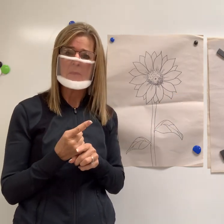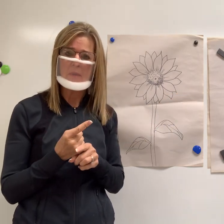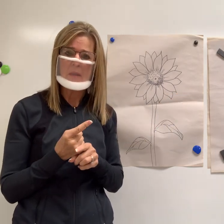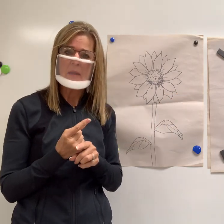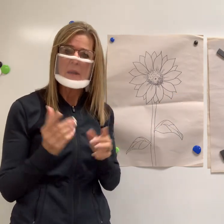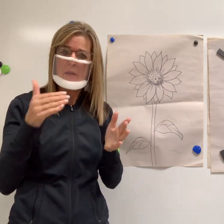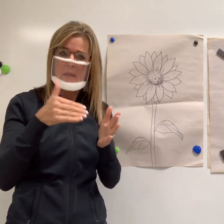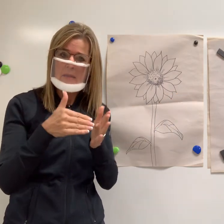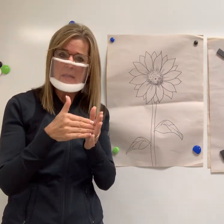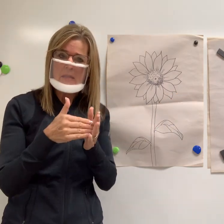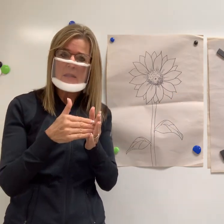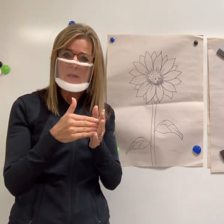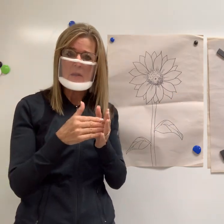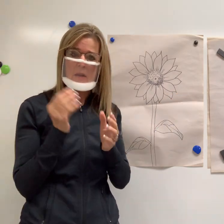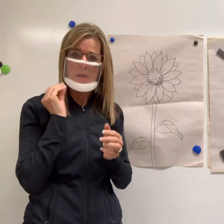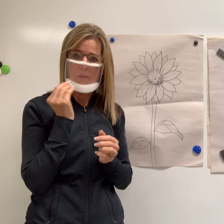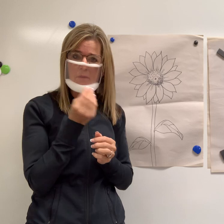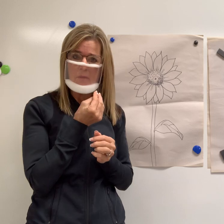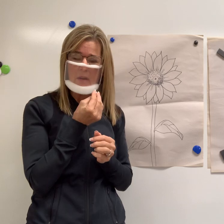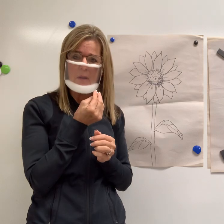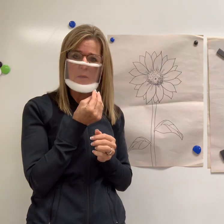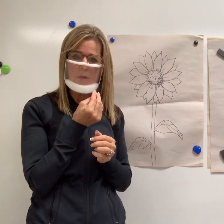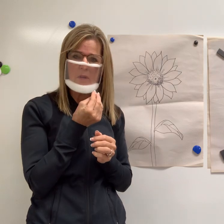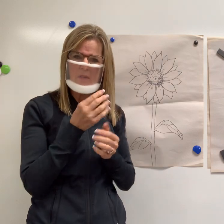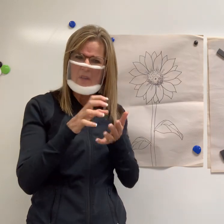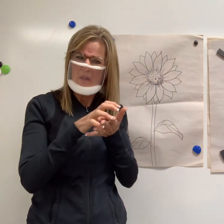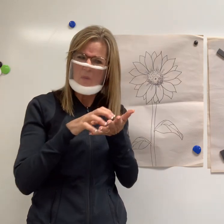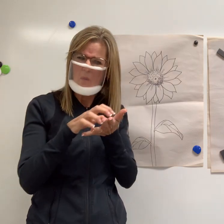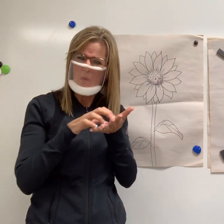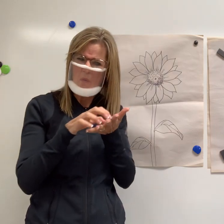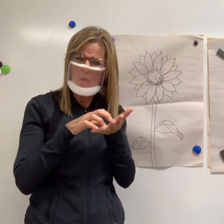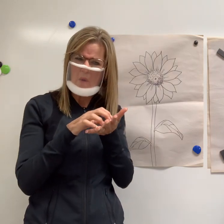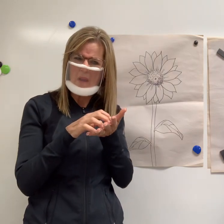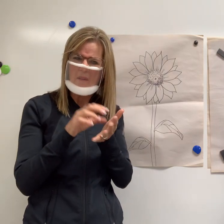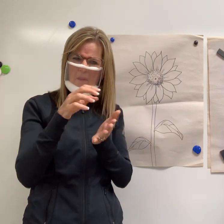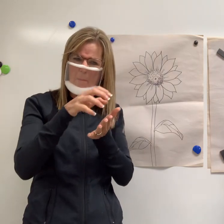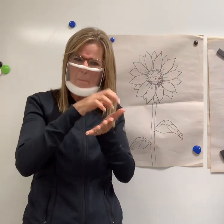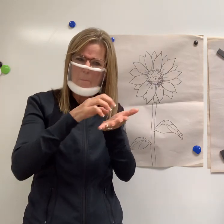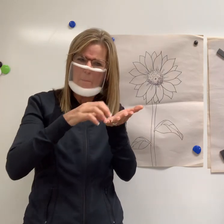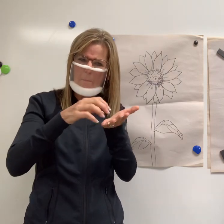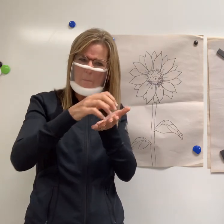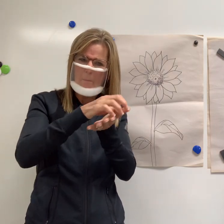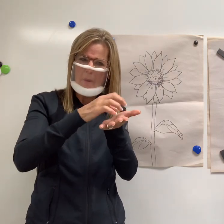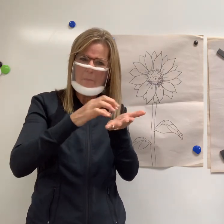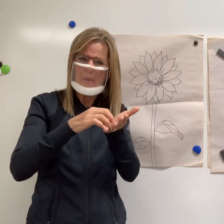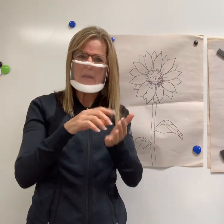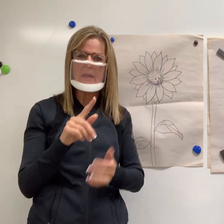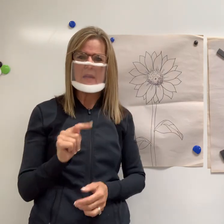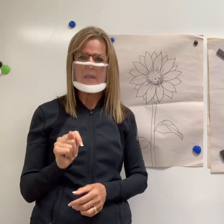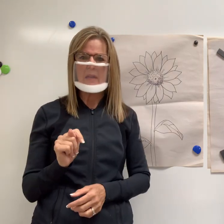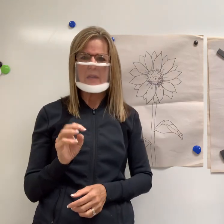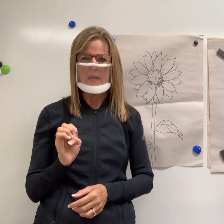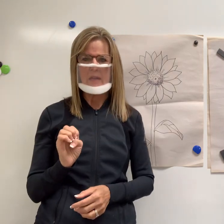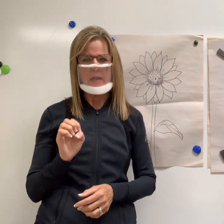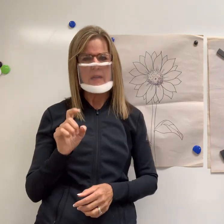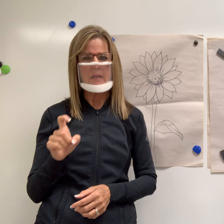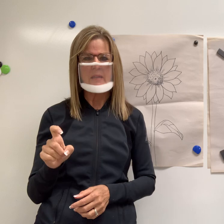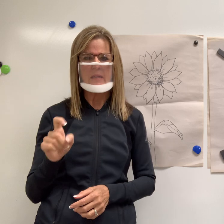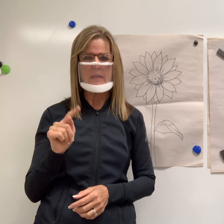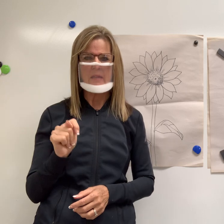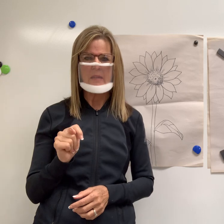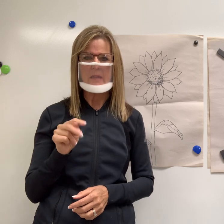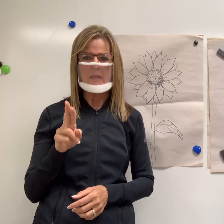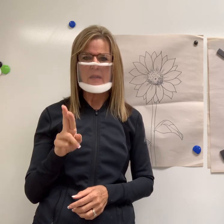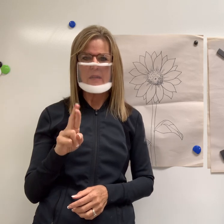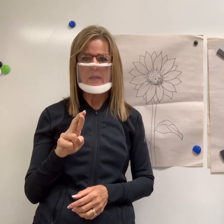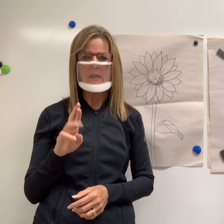center of the sunflower is very rough and bumpy. There's texture. You guys have all heard that word a lot of times in Mrs. Adams'